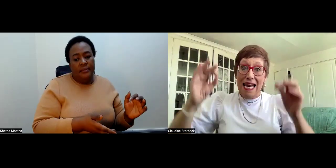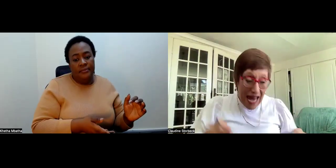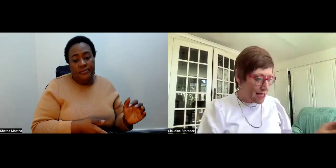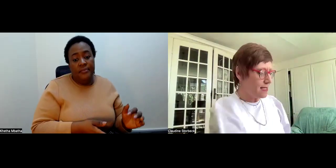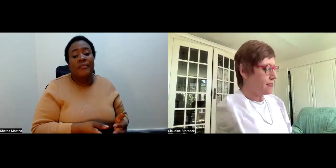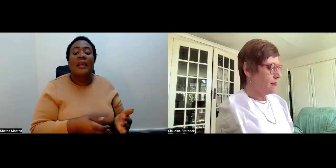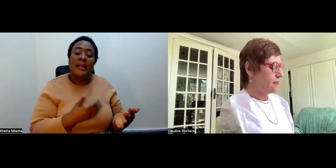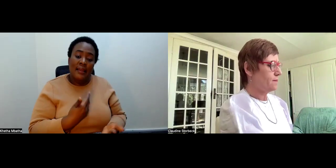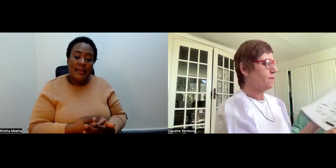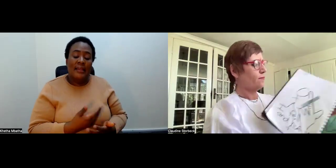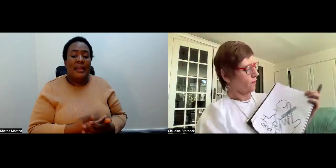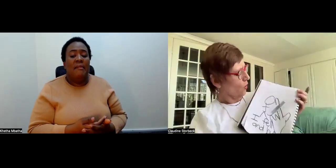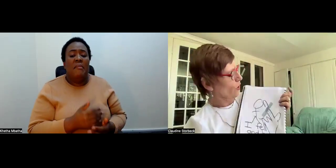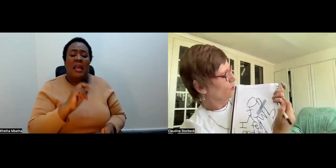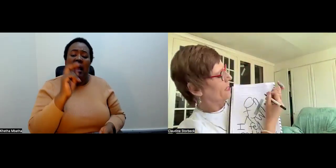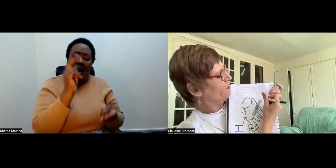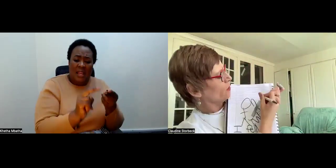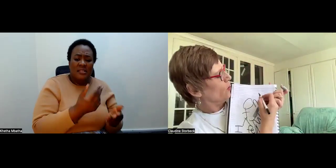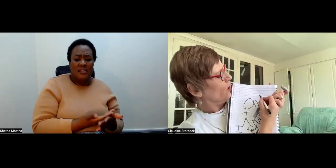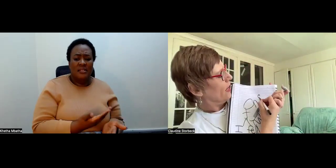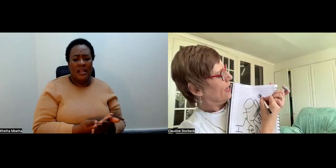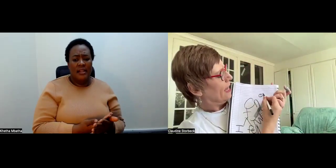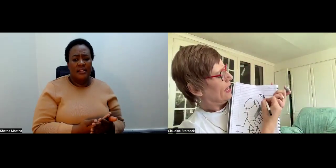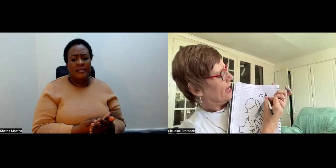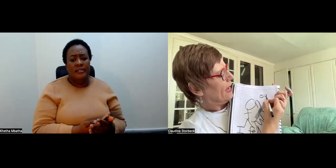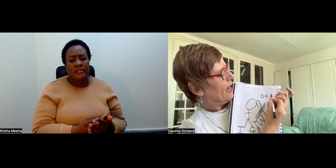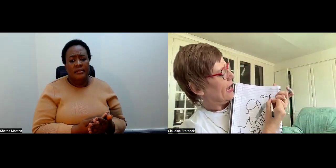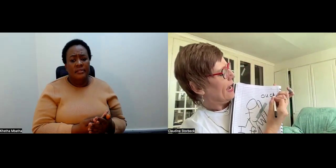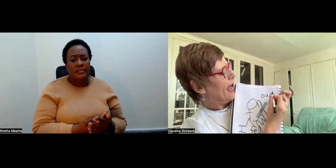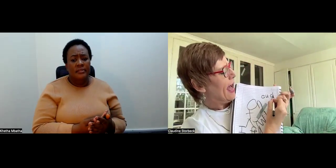be less. We could even go,